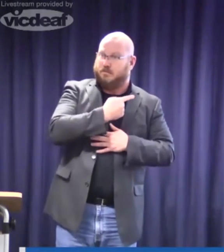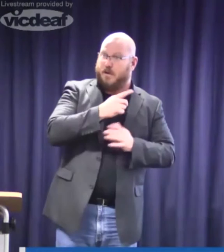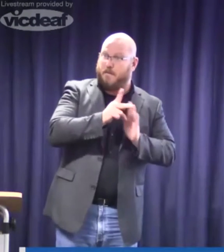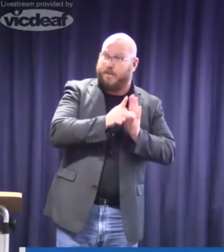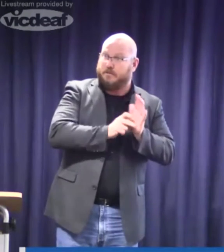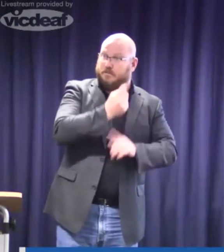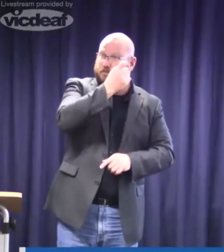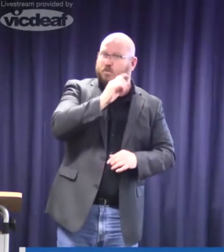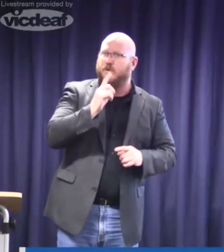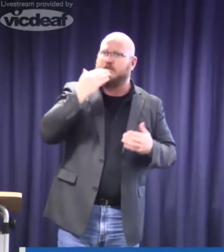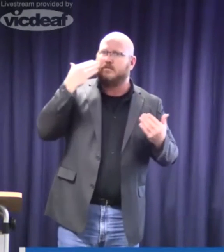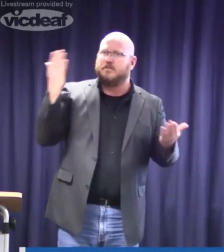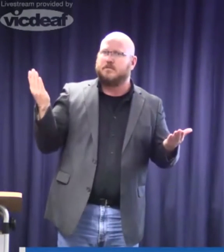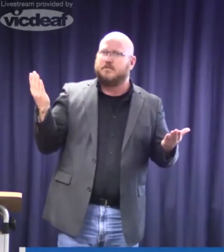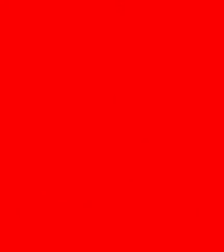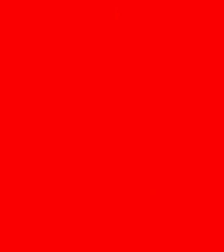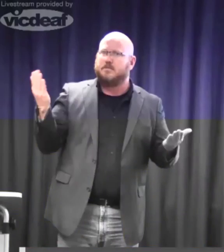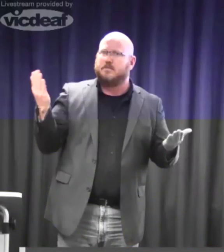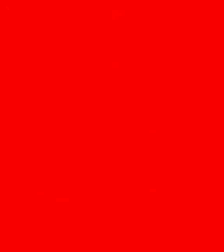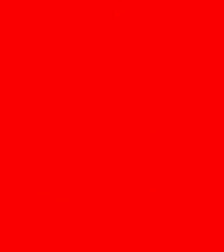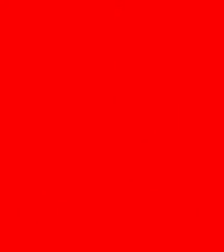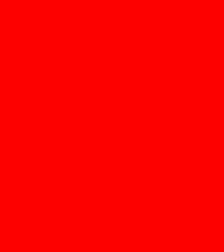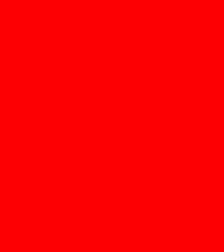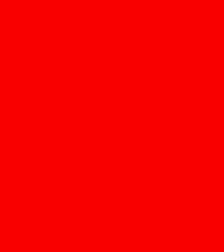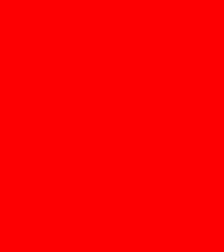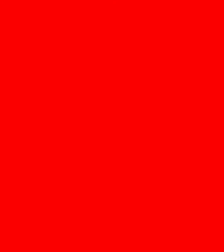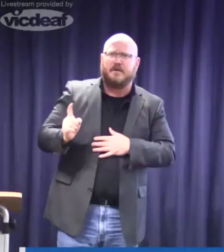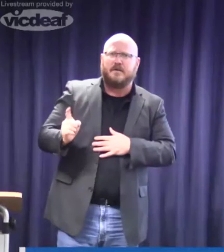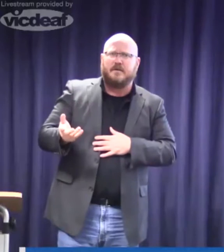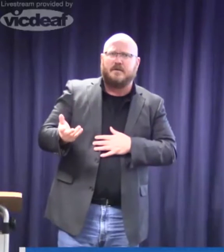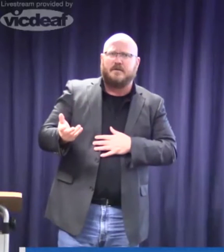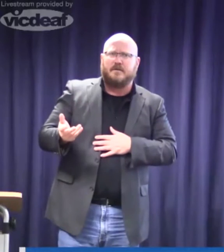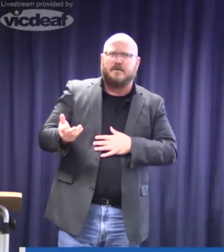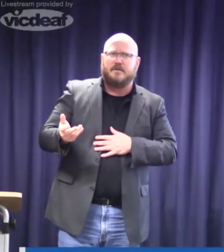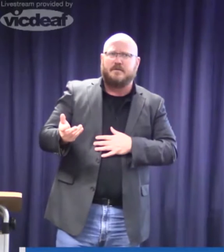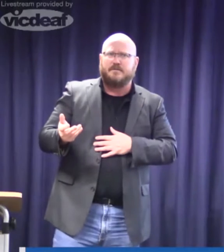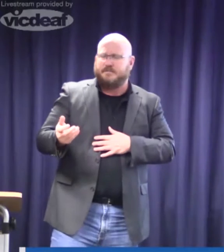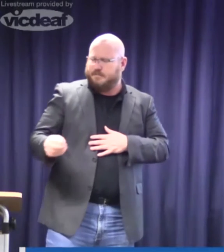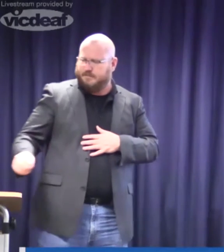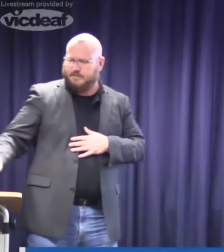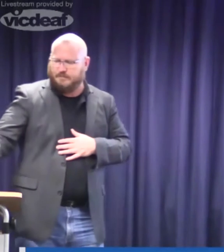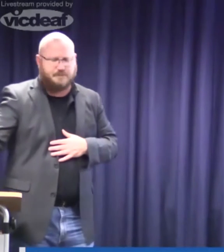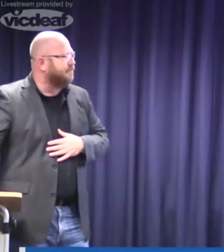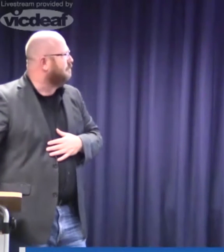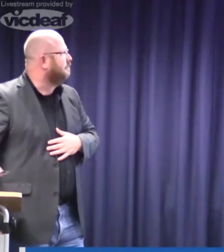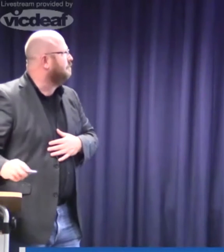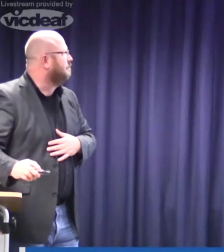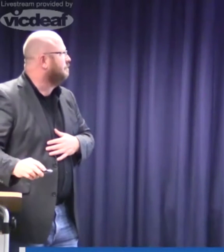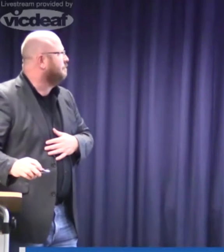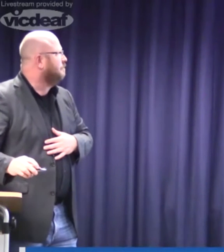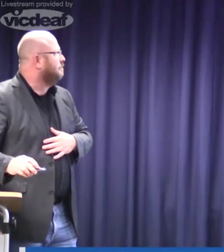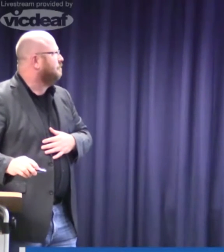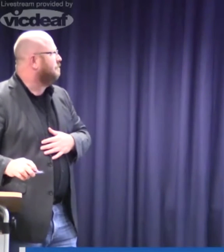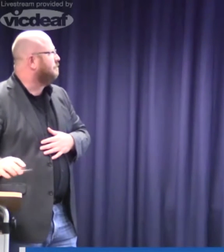However, it's a very much different view. Has this NDIS please clarify your decision making? What's informing it?